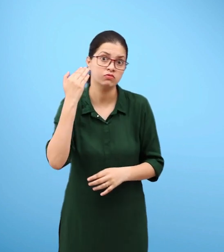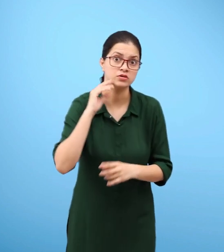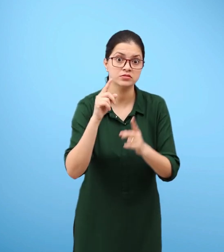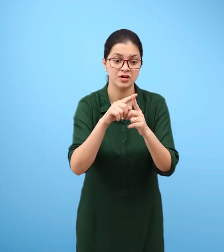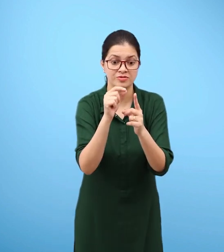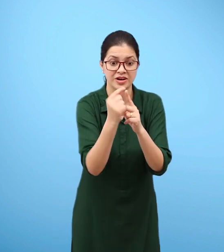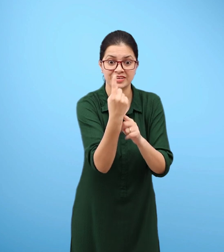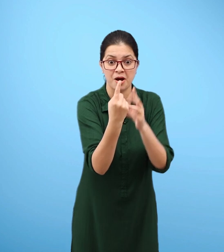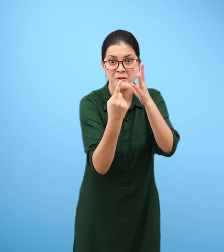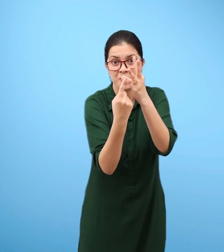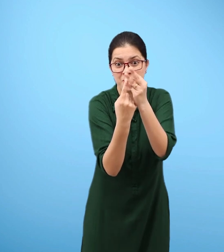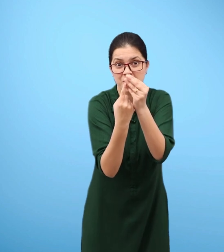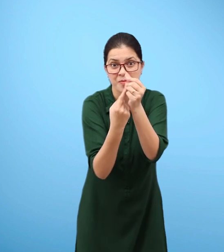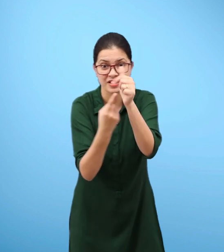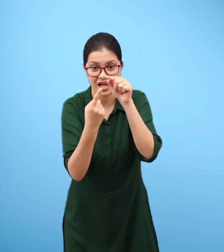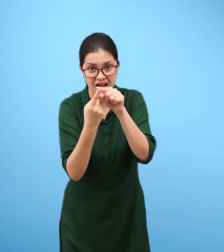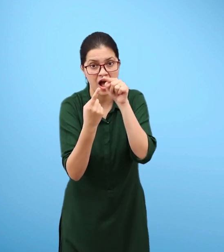Even after the candle blew out,